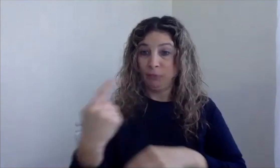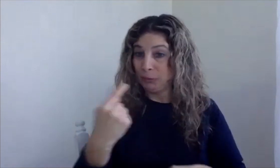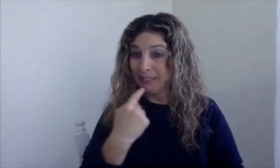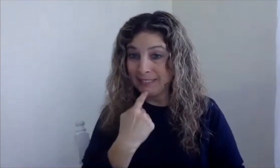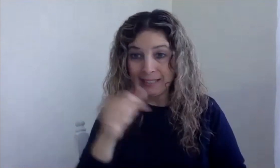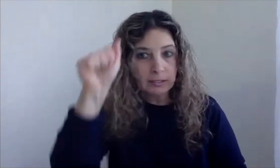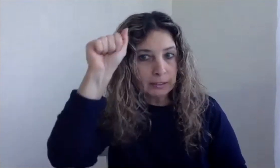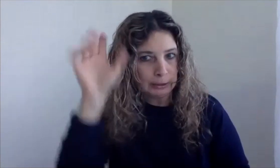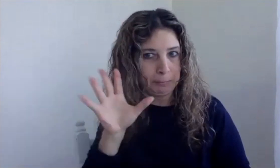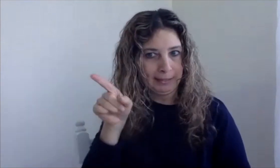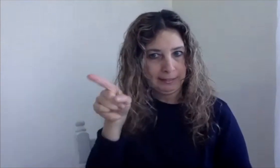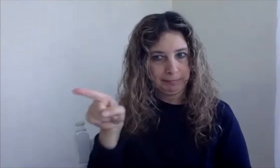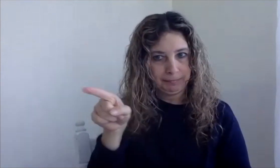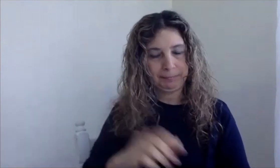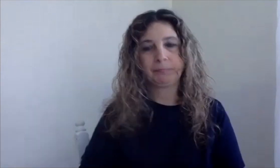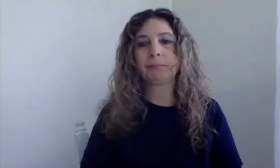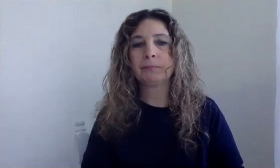This time, I got a response from Dr. Mason